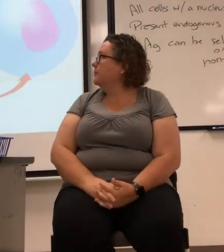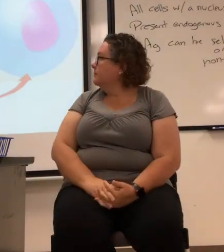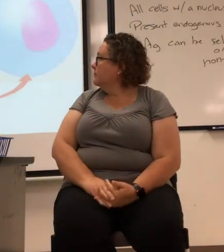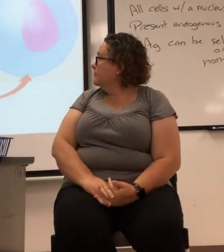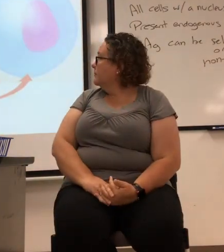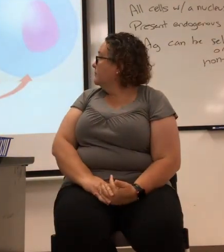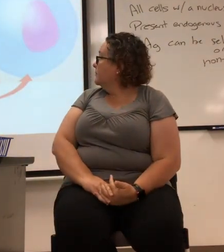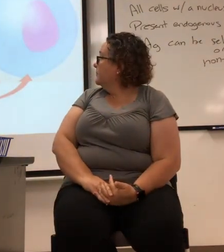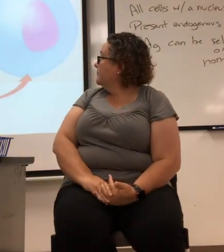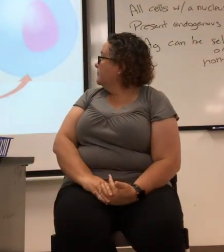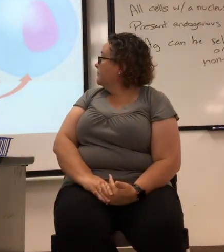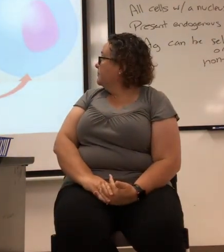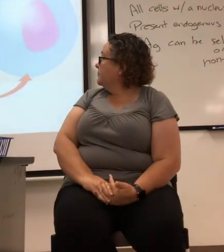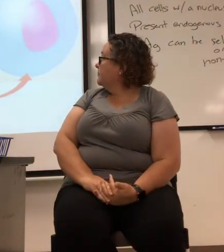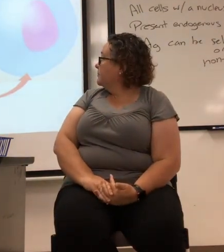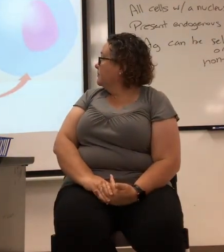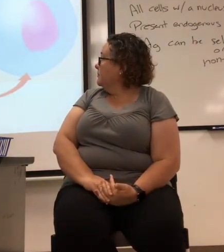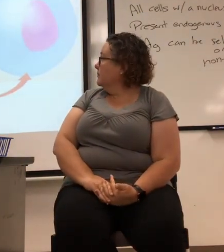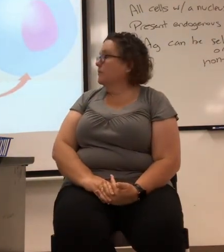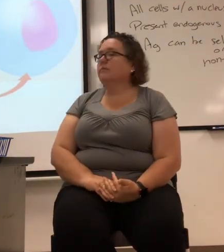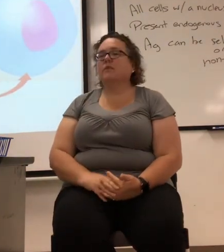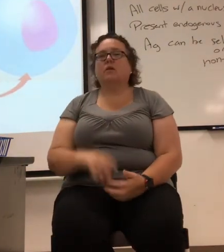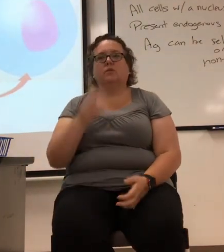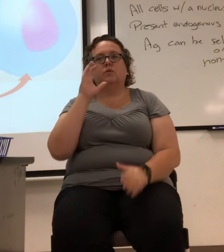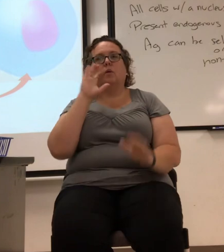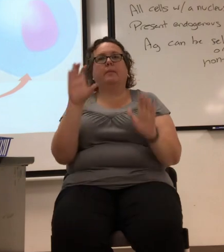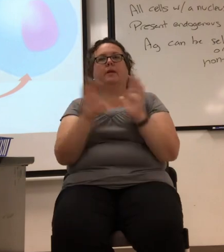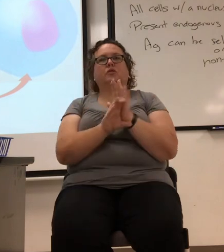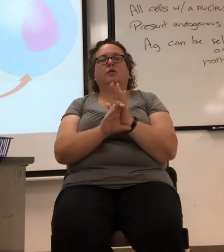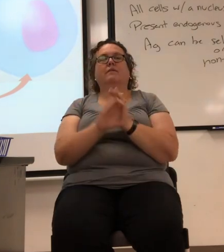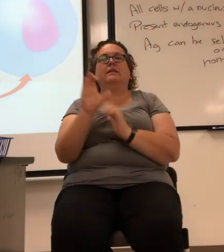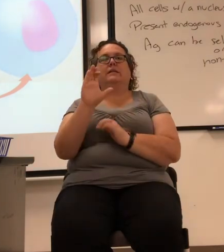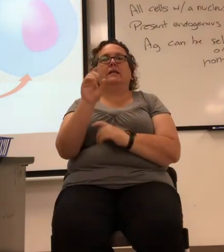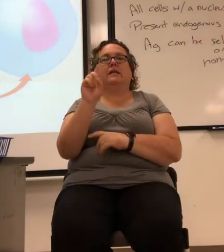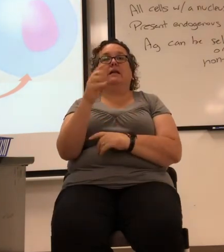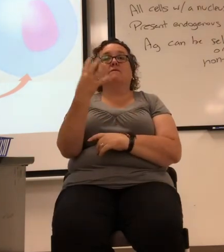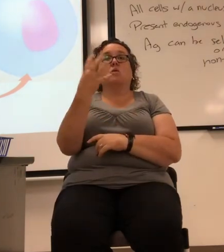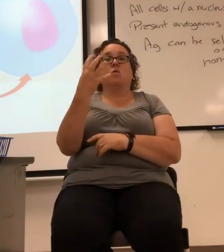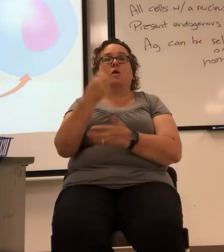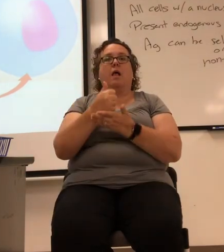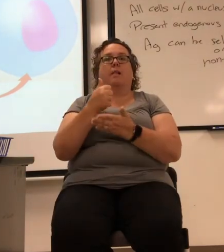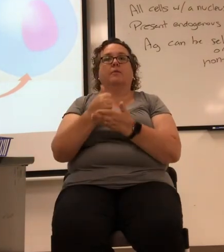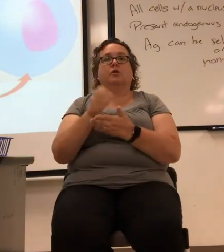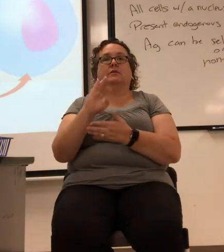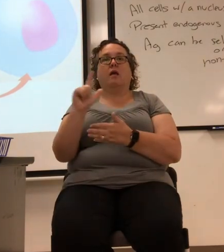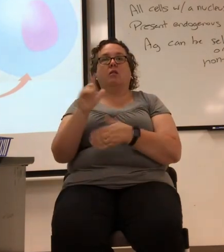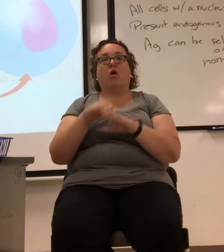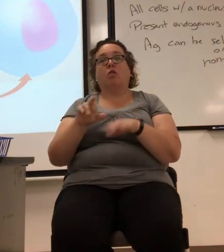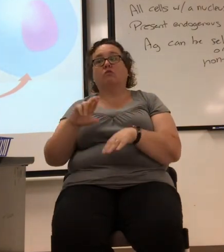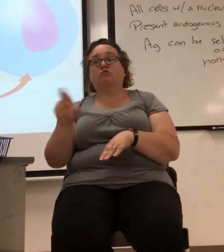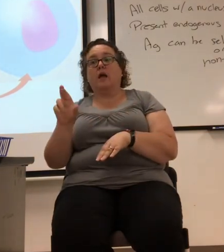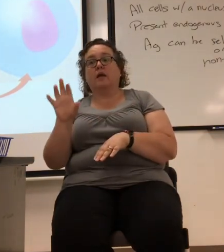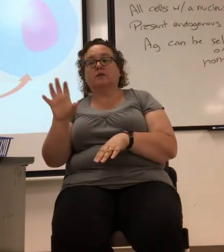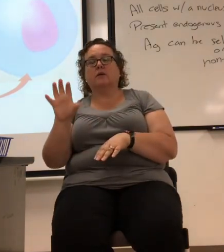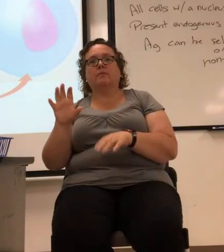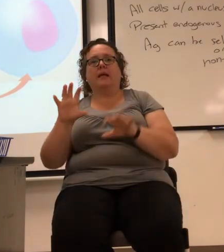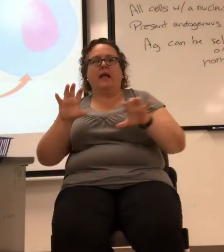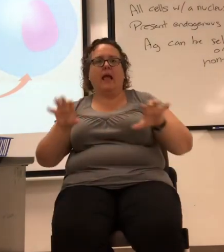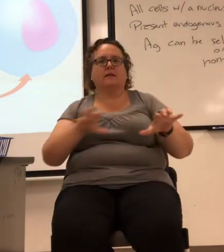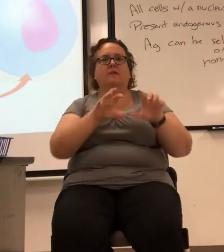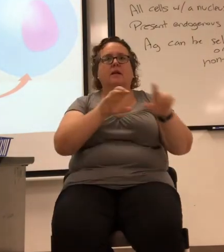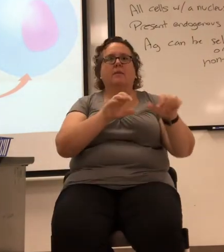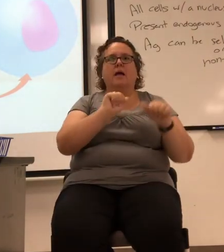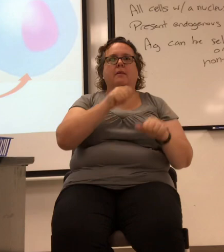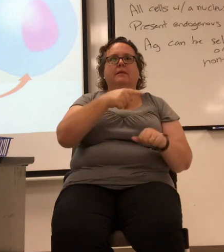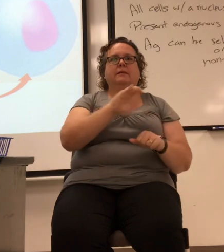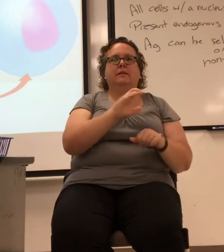it right here. So here's a picture of a CD4 helper cell on the right being activated by APC on the left.